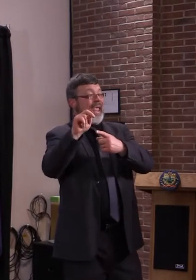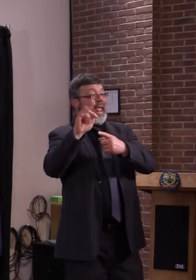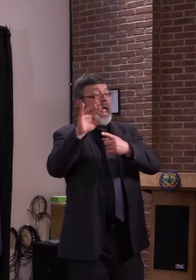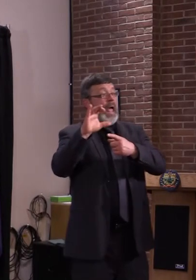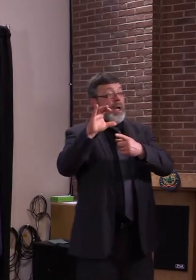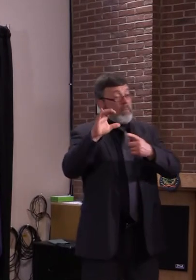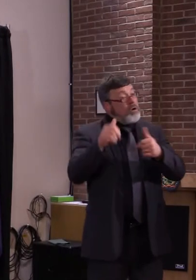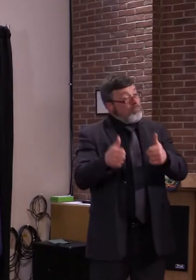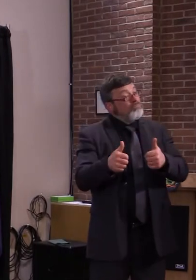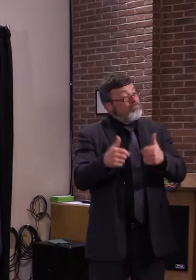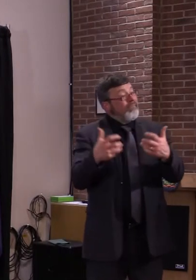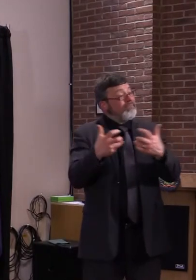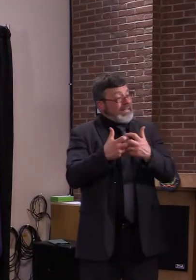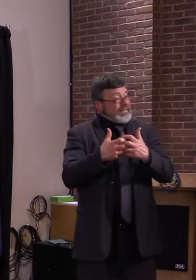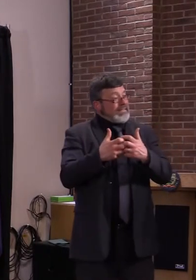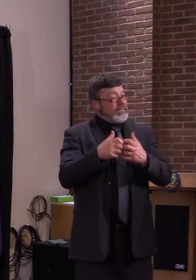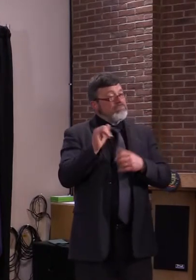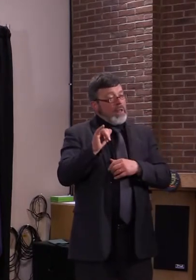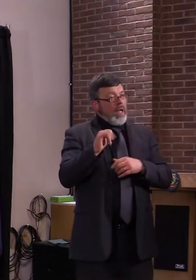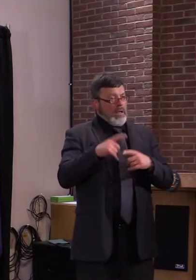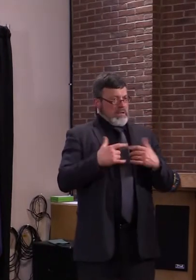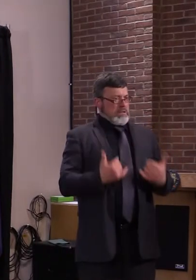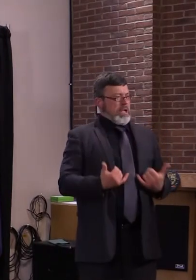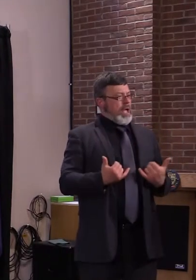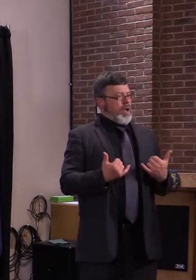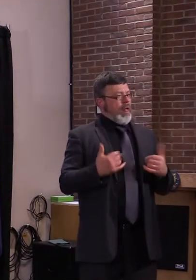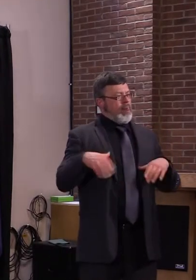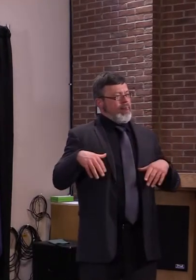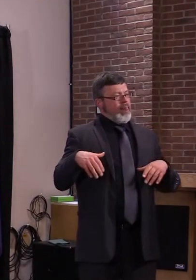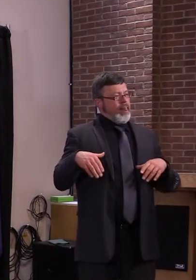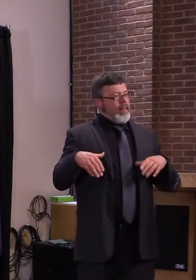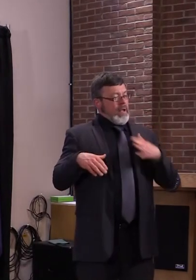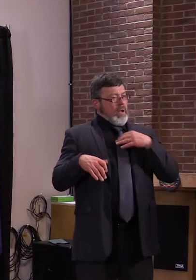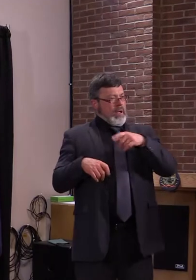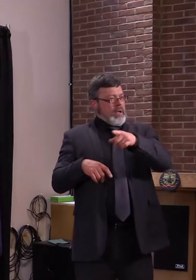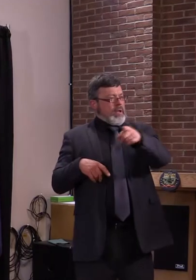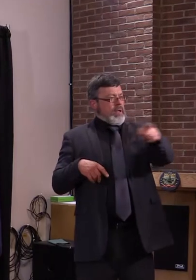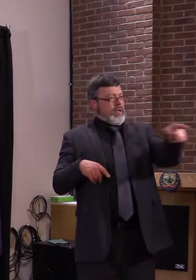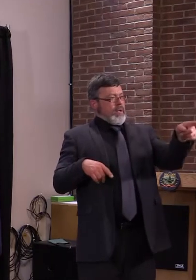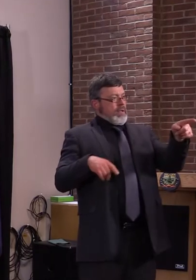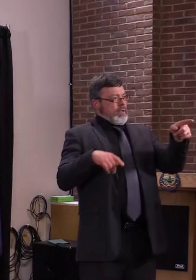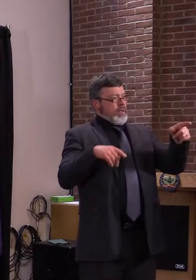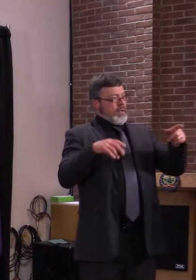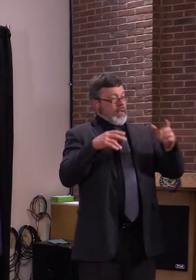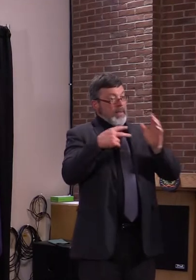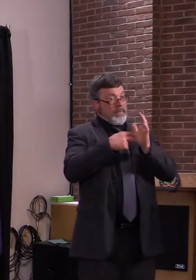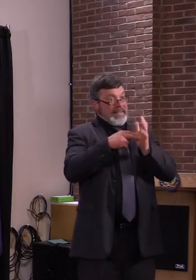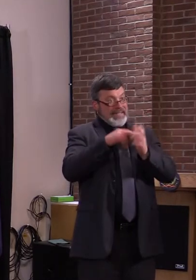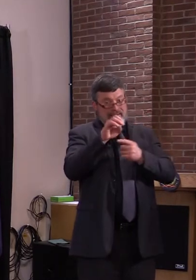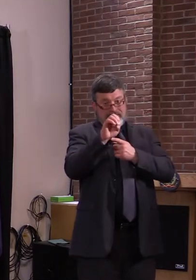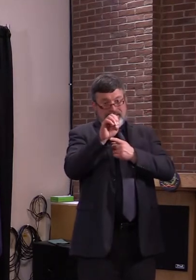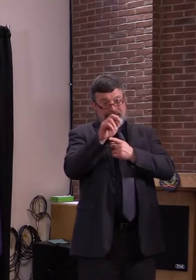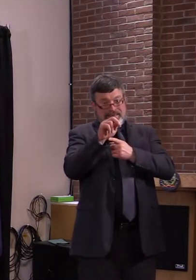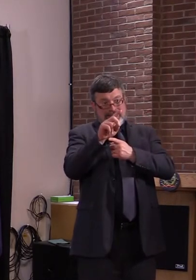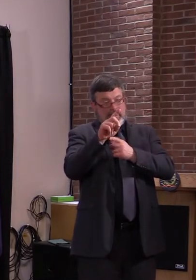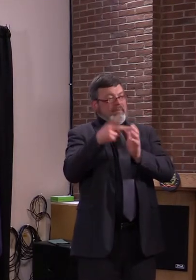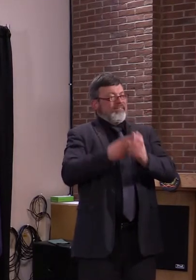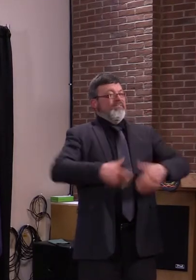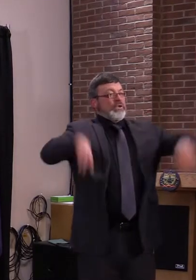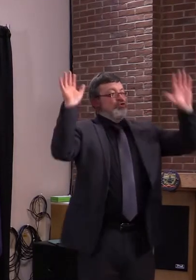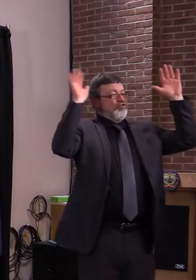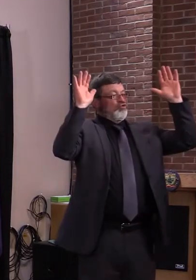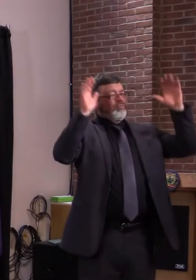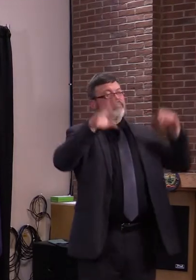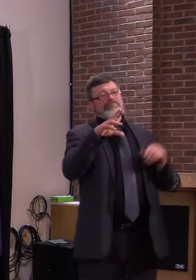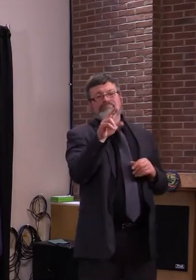it and defined it before, but too many people see the three letters END, and that's not the implication of